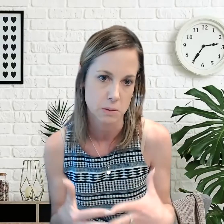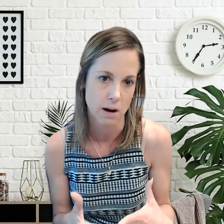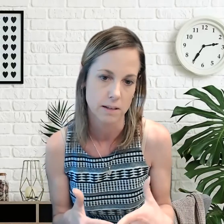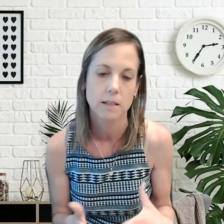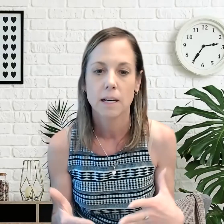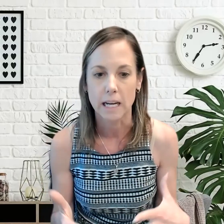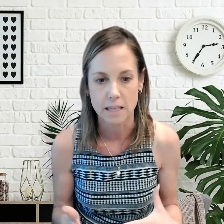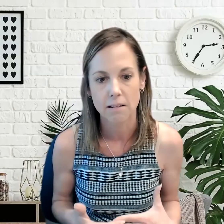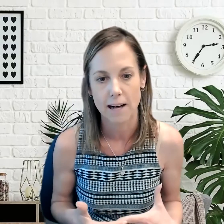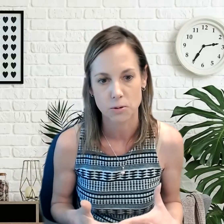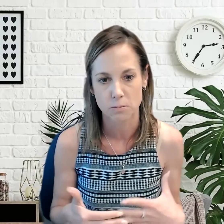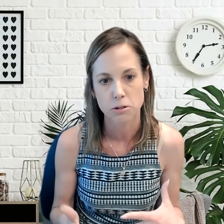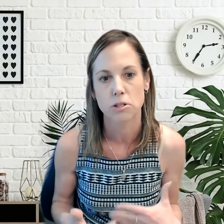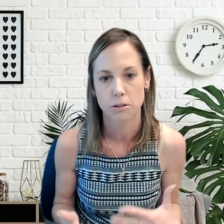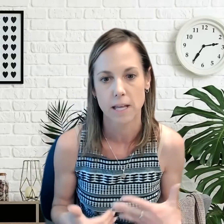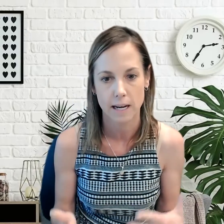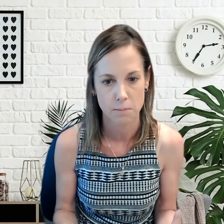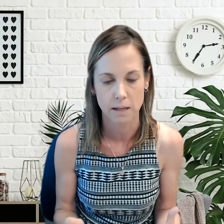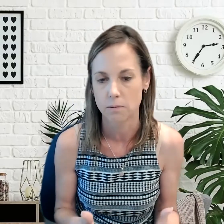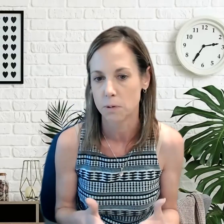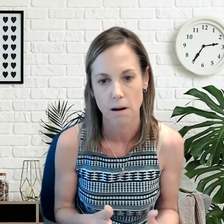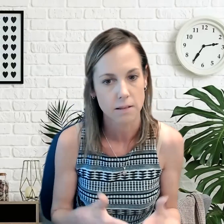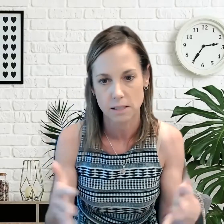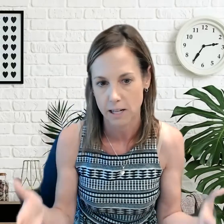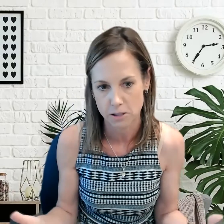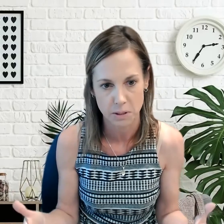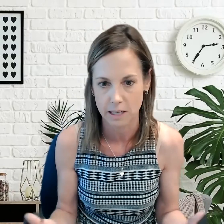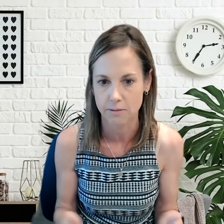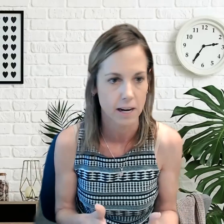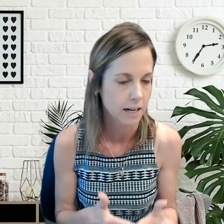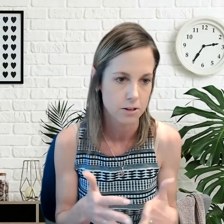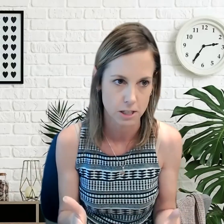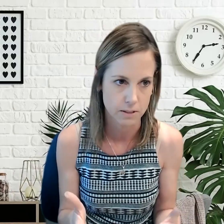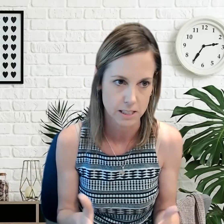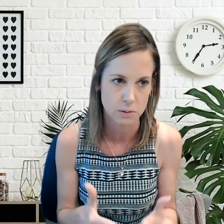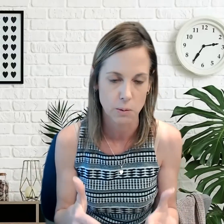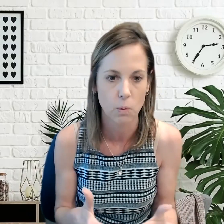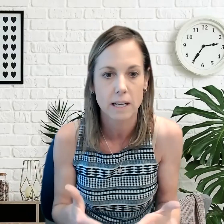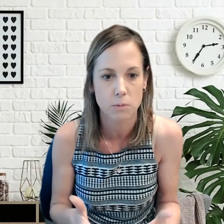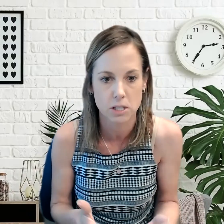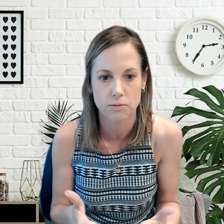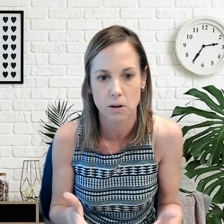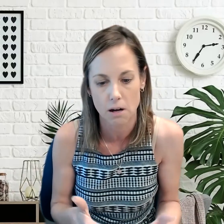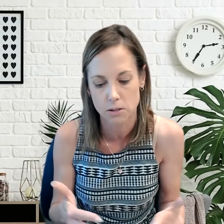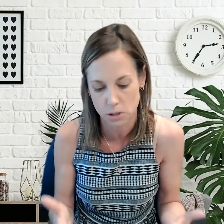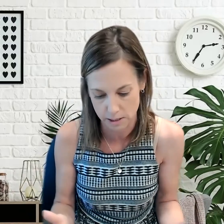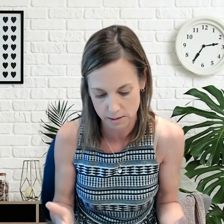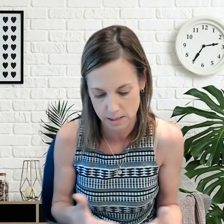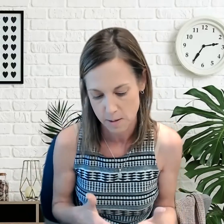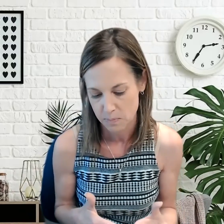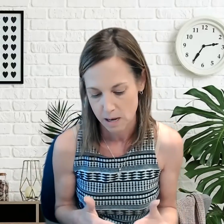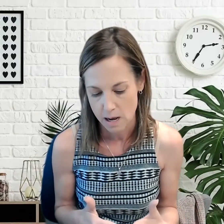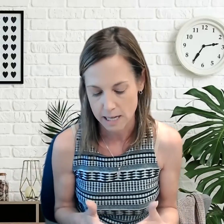can respond in the classroom to children that come in, regardless of eligibility for any other services, but what can we do for all